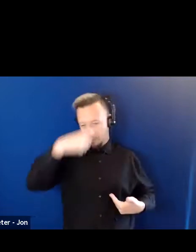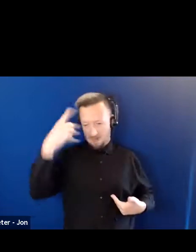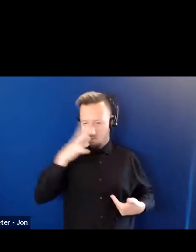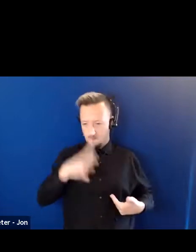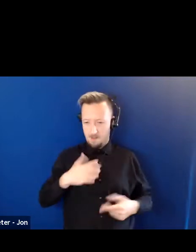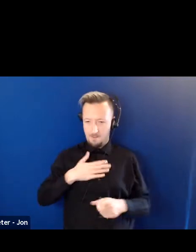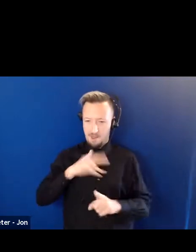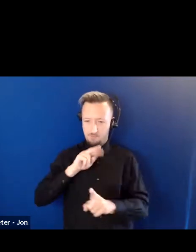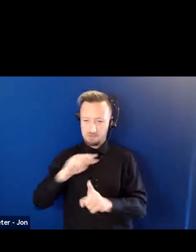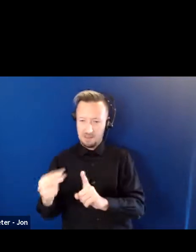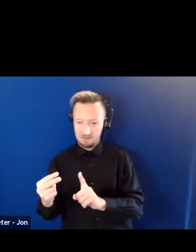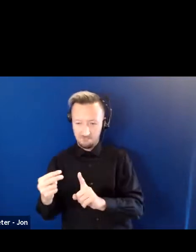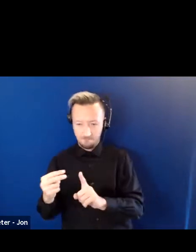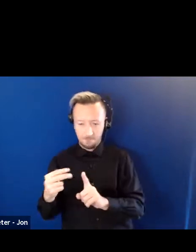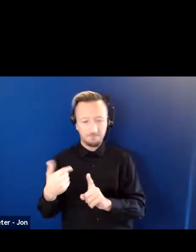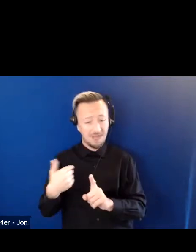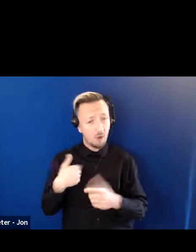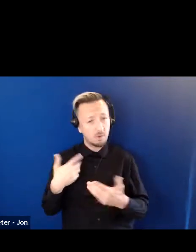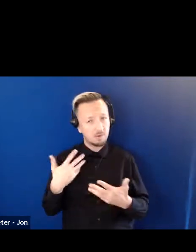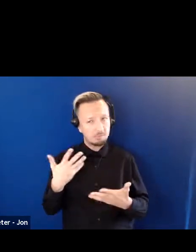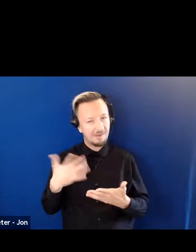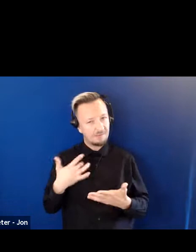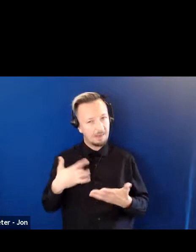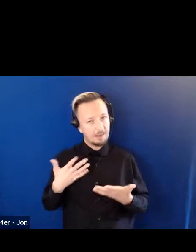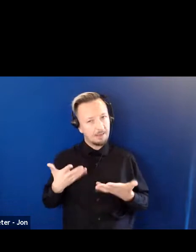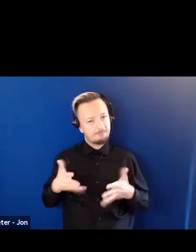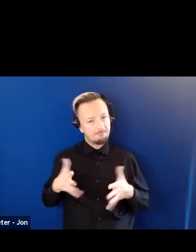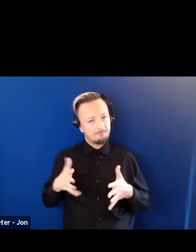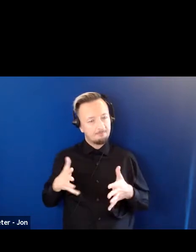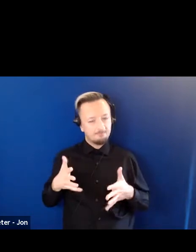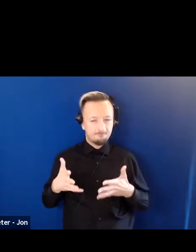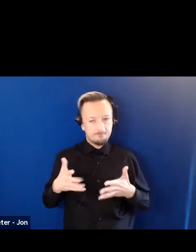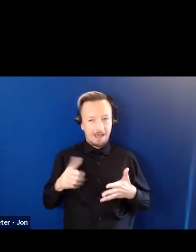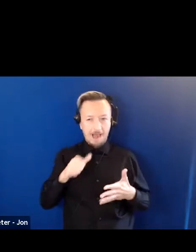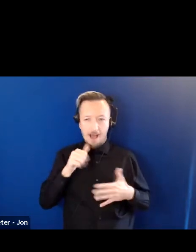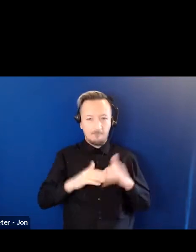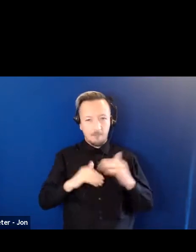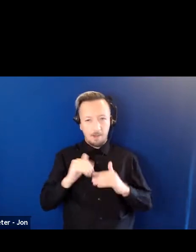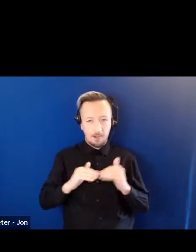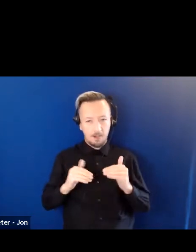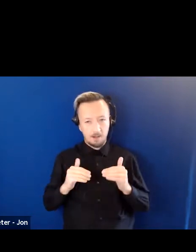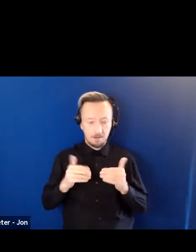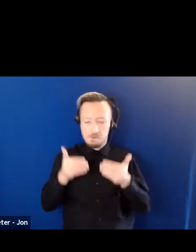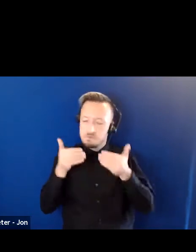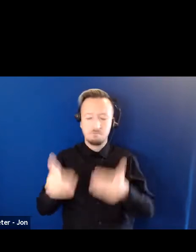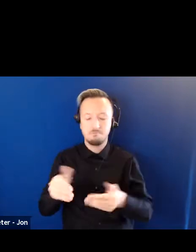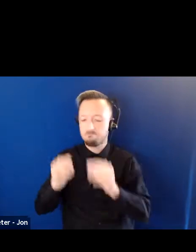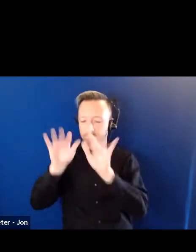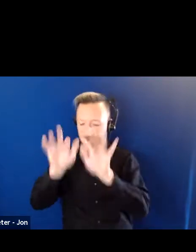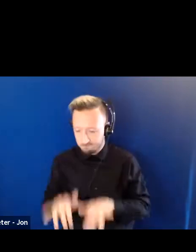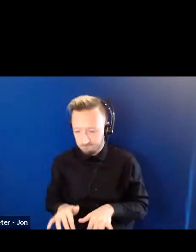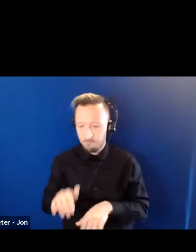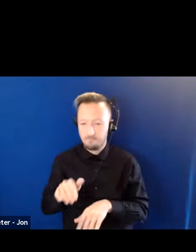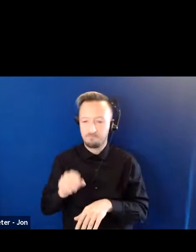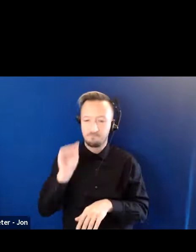was hesitant when I did that because of my positioning here. And so I made